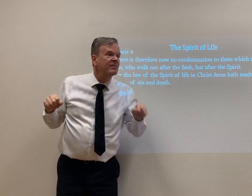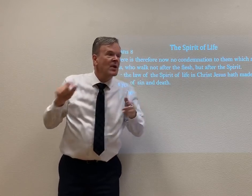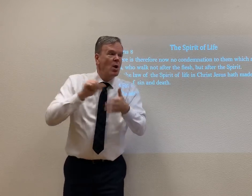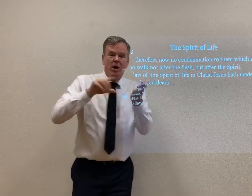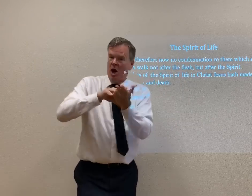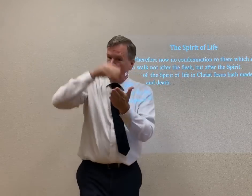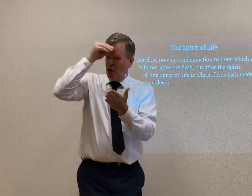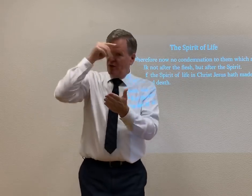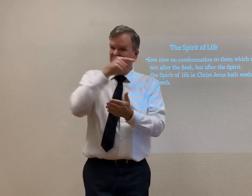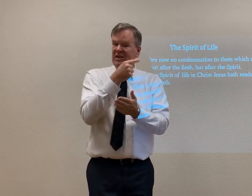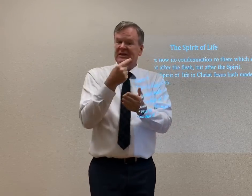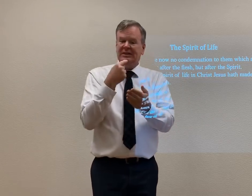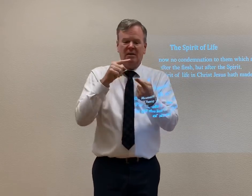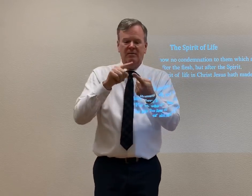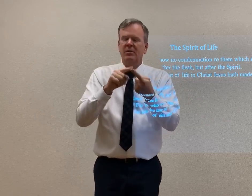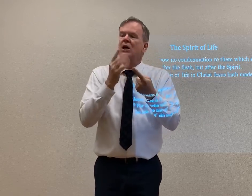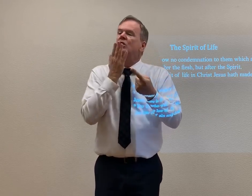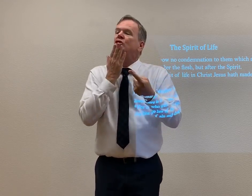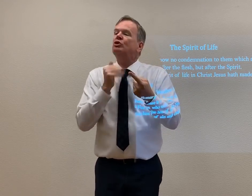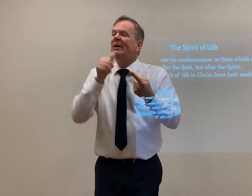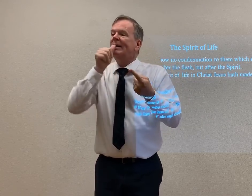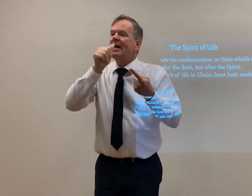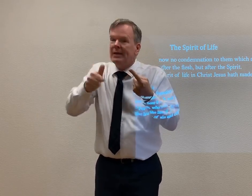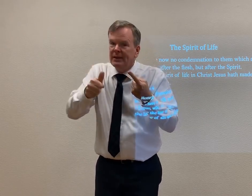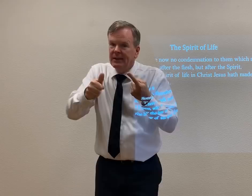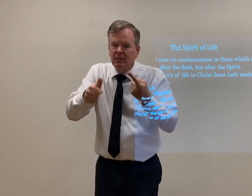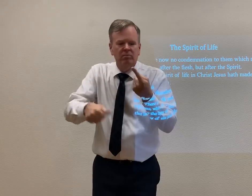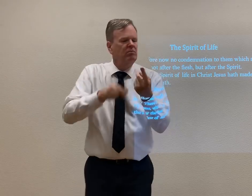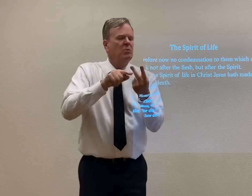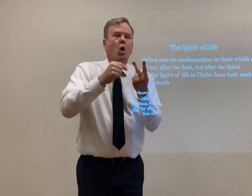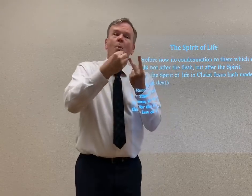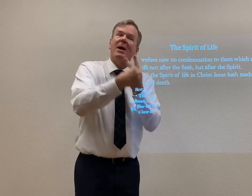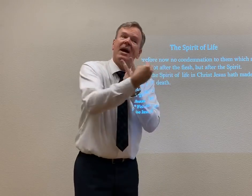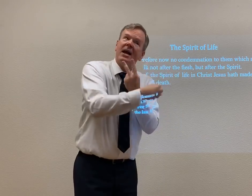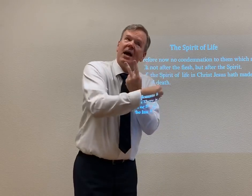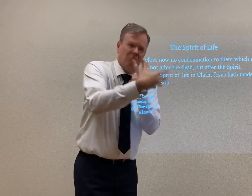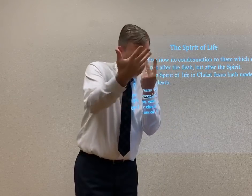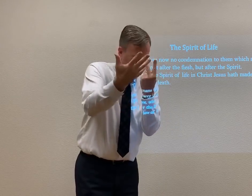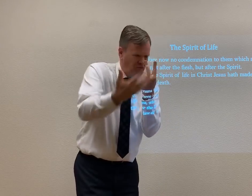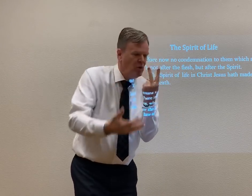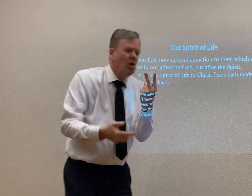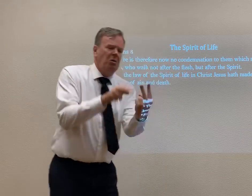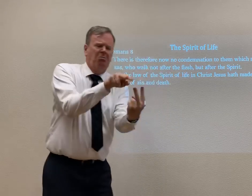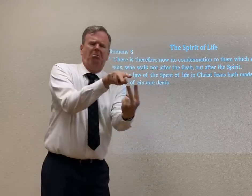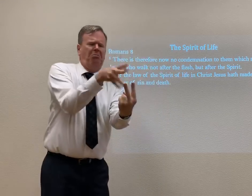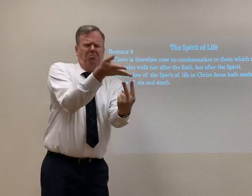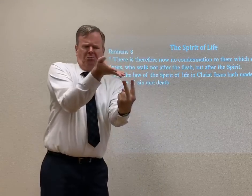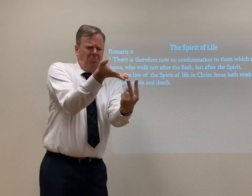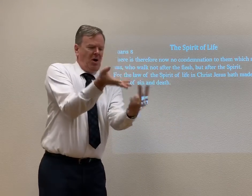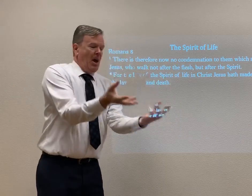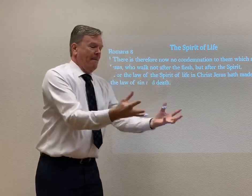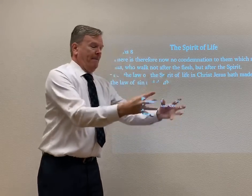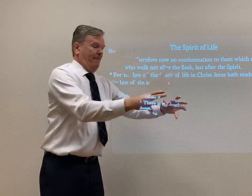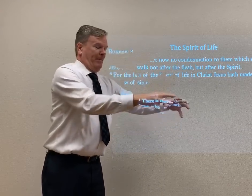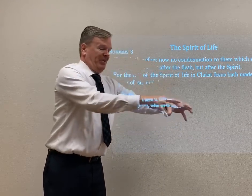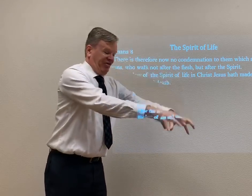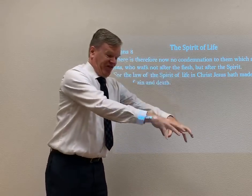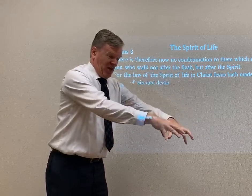and you take, and what I've learned, what people say, is you take something like sweet nuts, bananas, or anything like that.